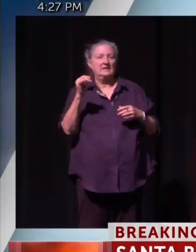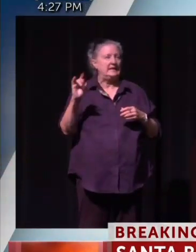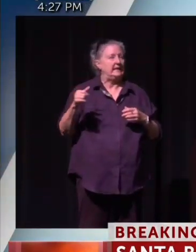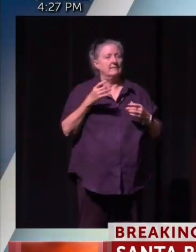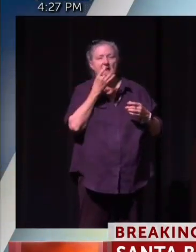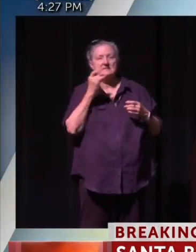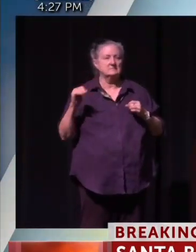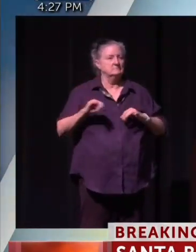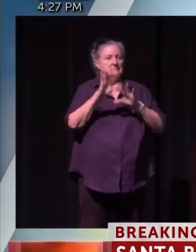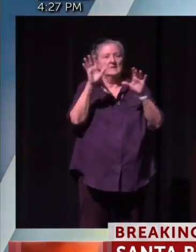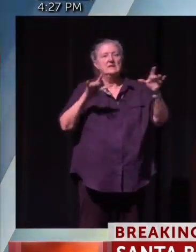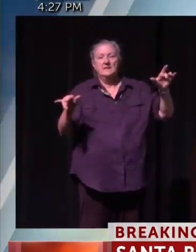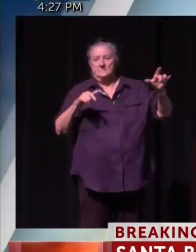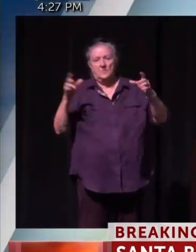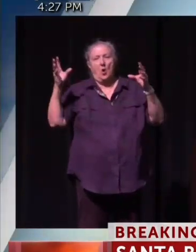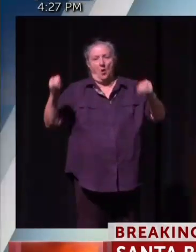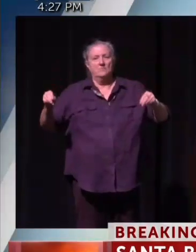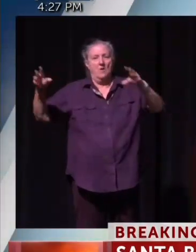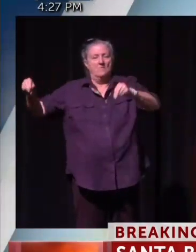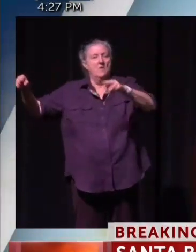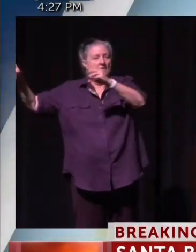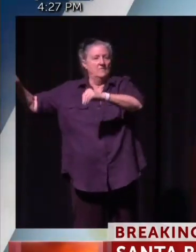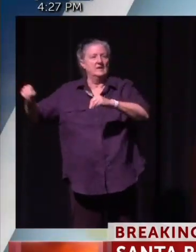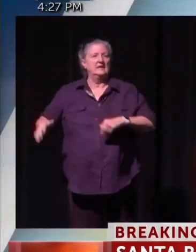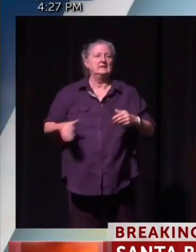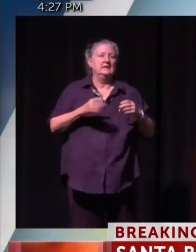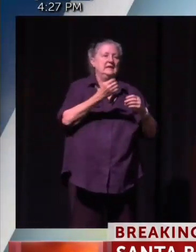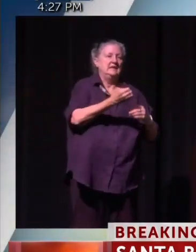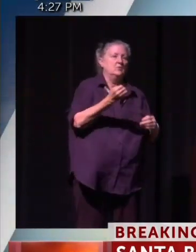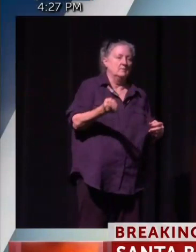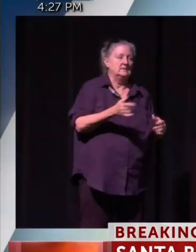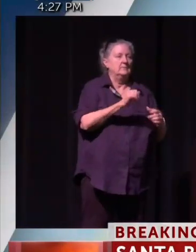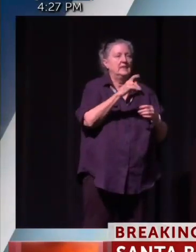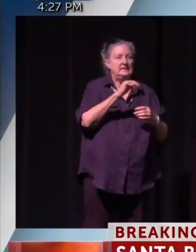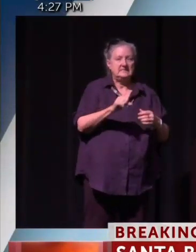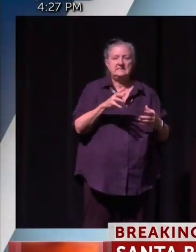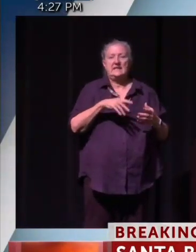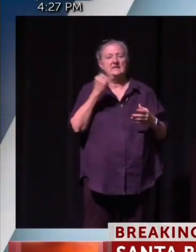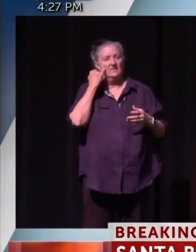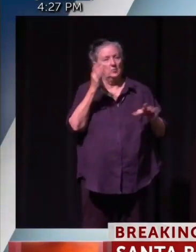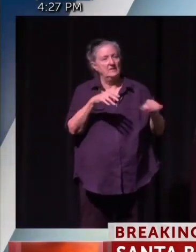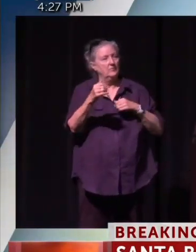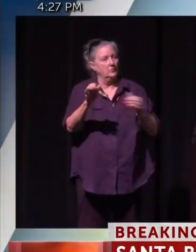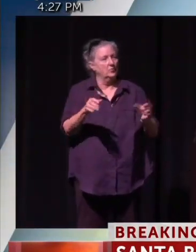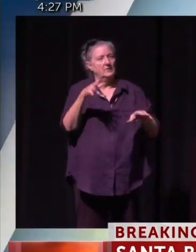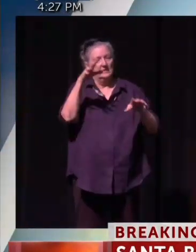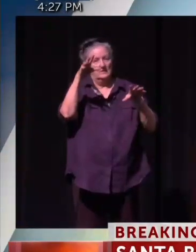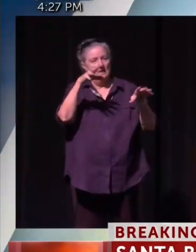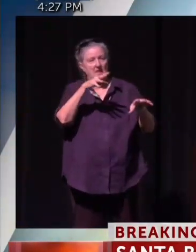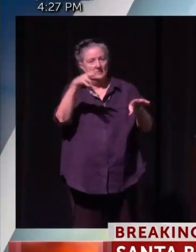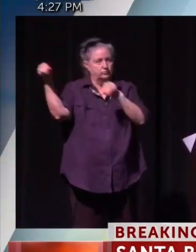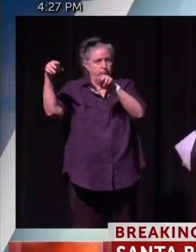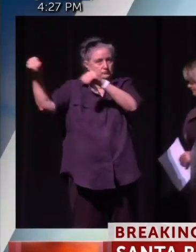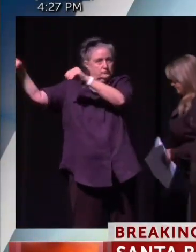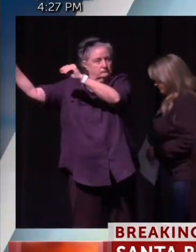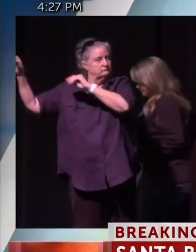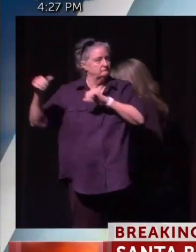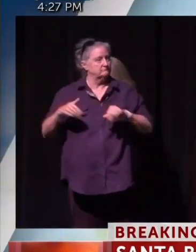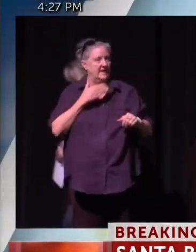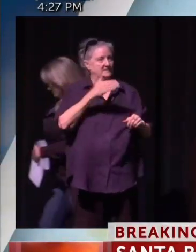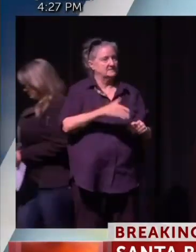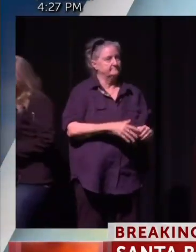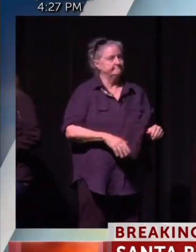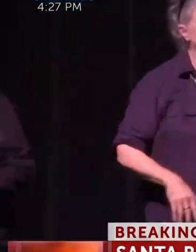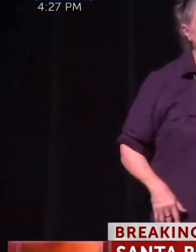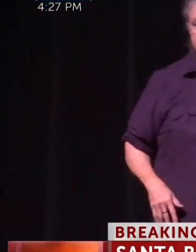unnecessary equipment and appliances, and please also remember to turn off the lights when you leave a room. Thanks.